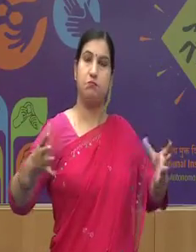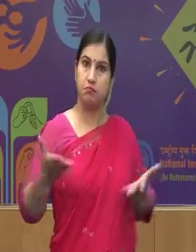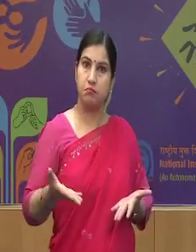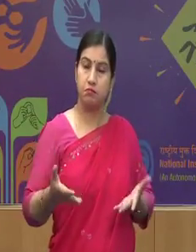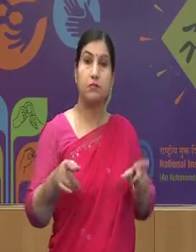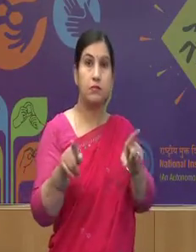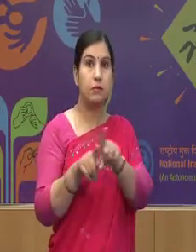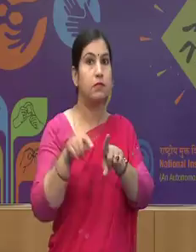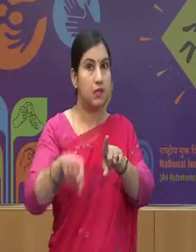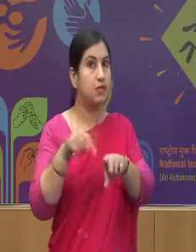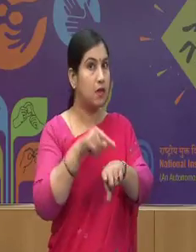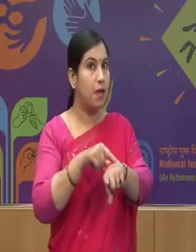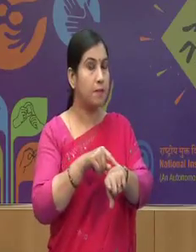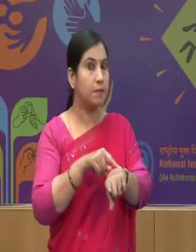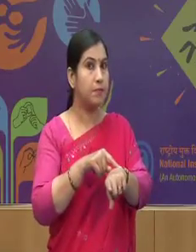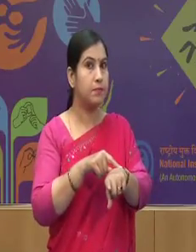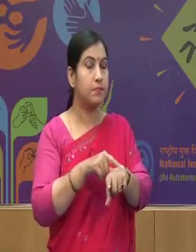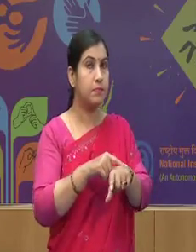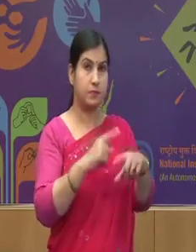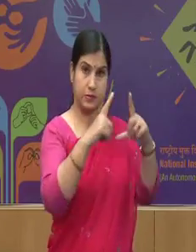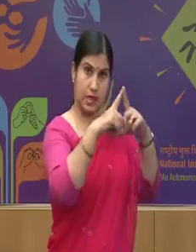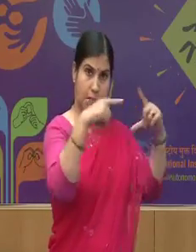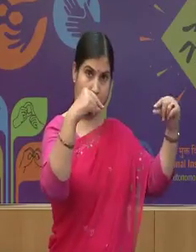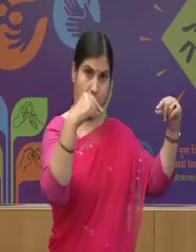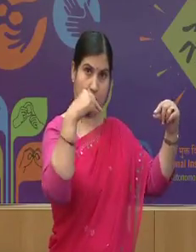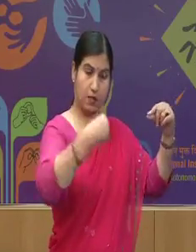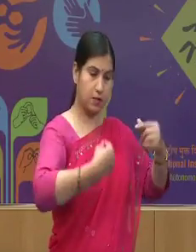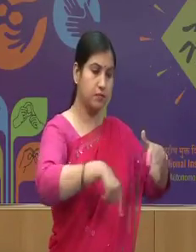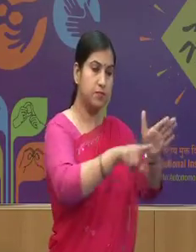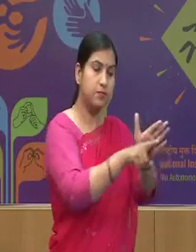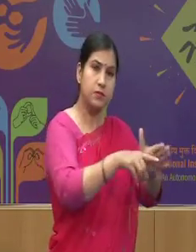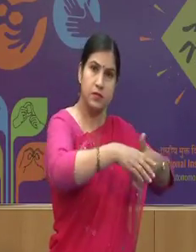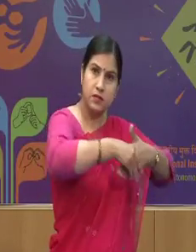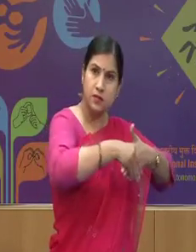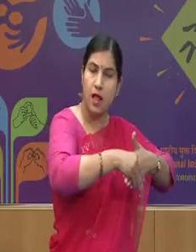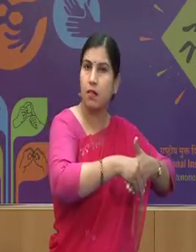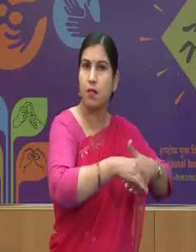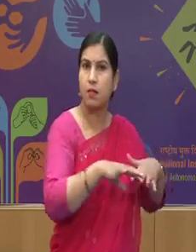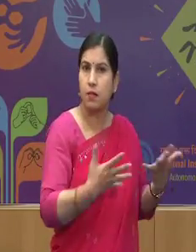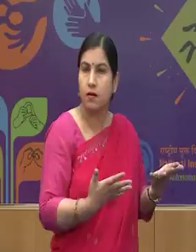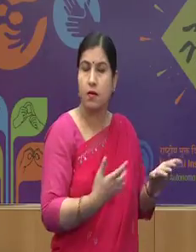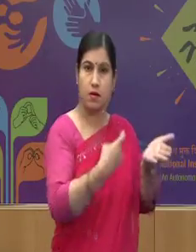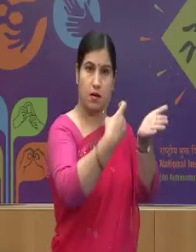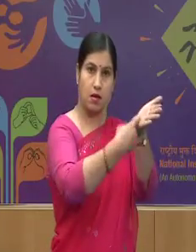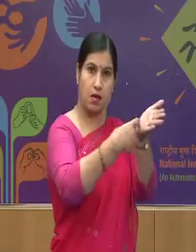At this time, Japan signed the Rome